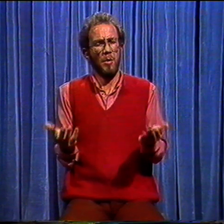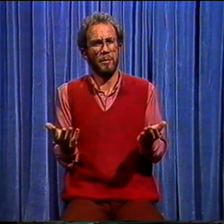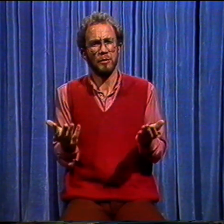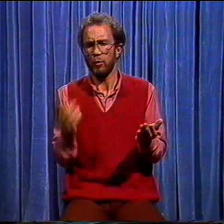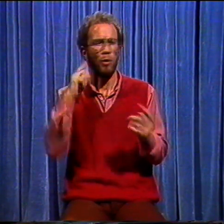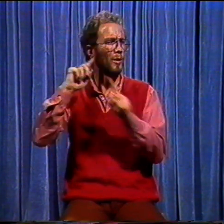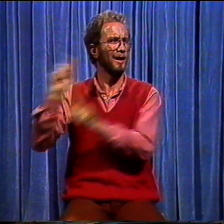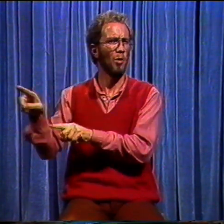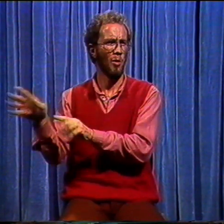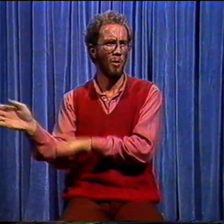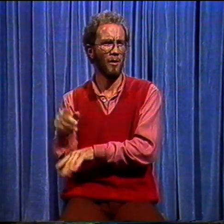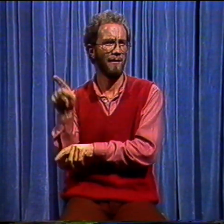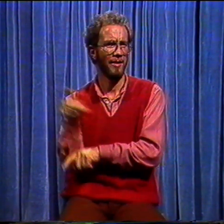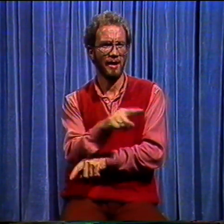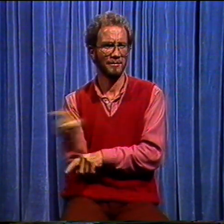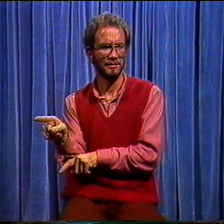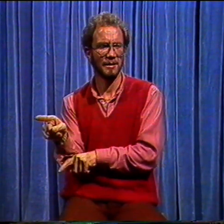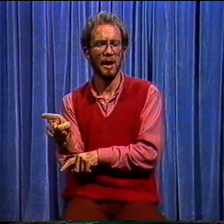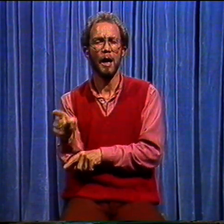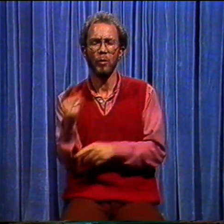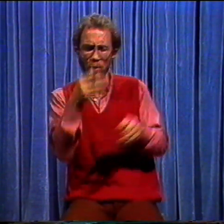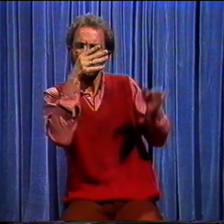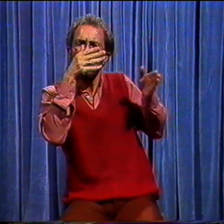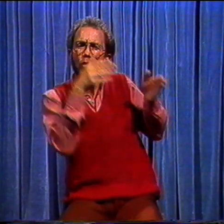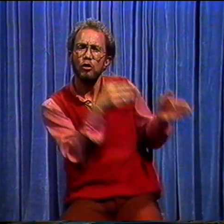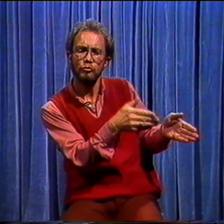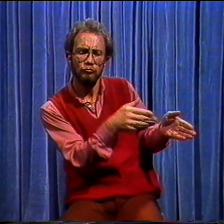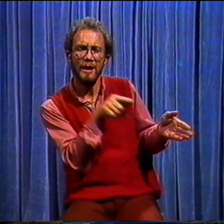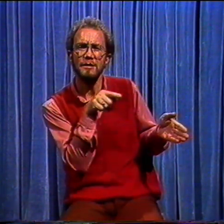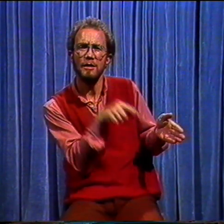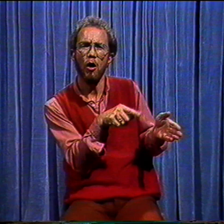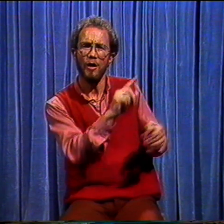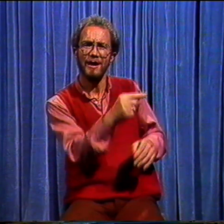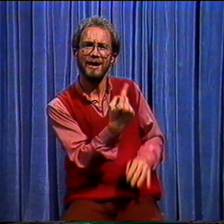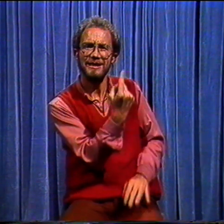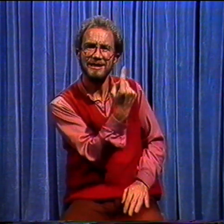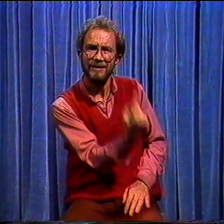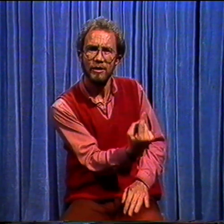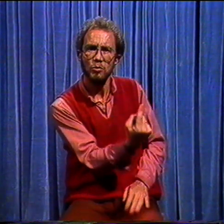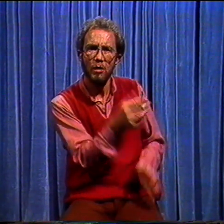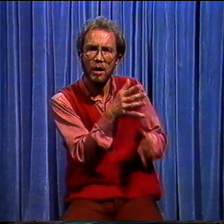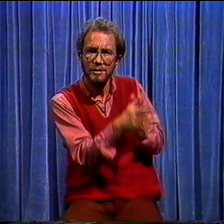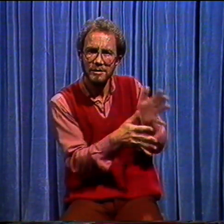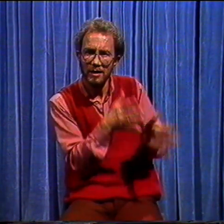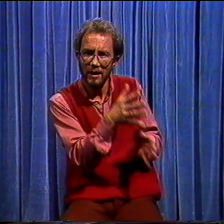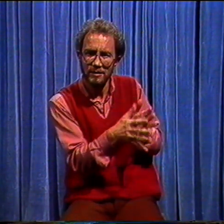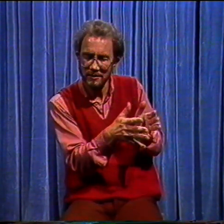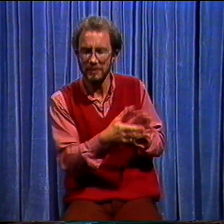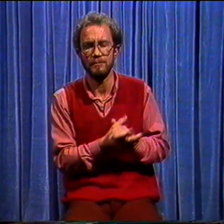But for the moment, we're going to ignore all of that, and we're going to concentrate on individual signs.